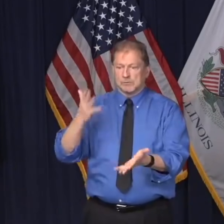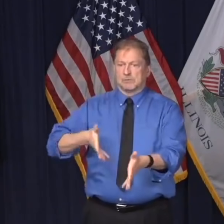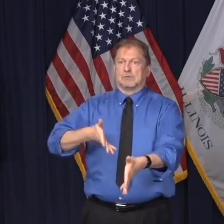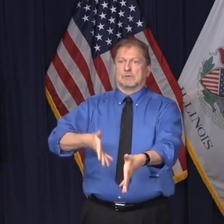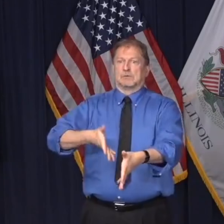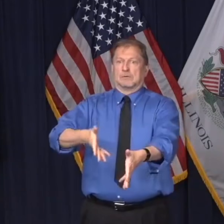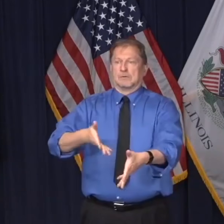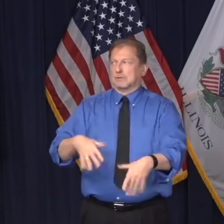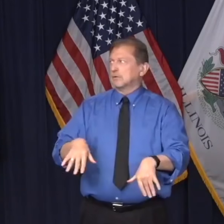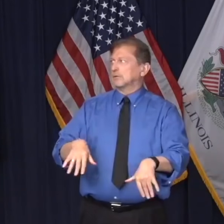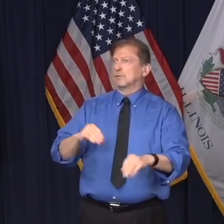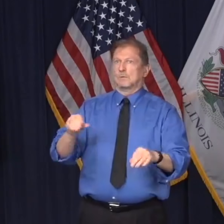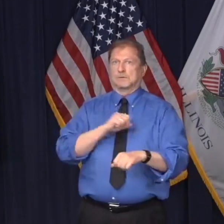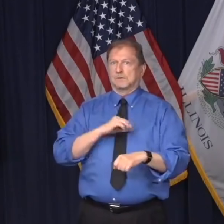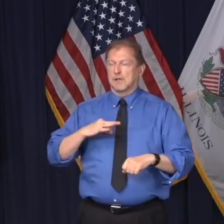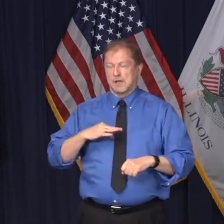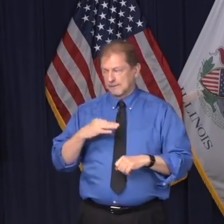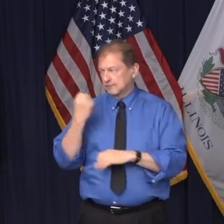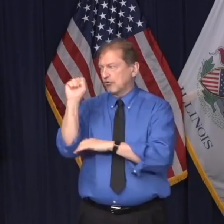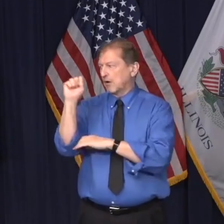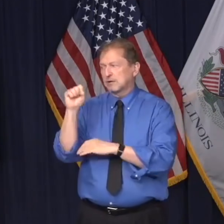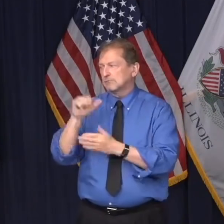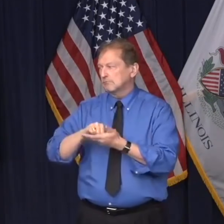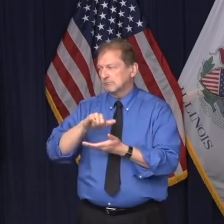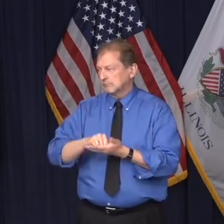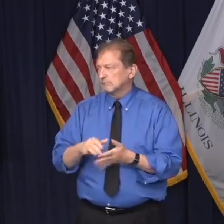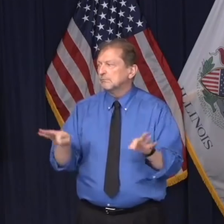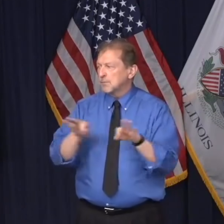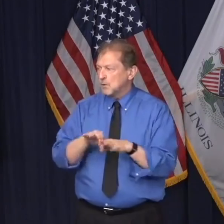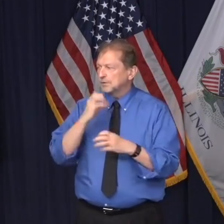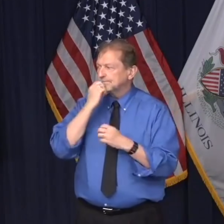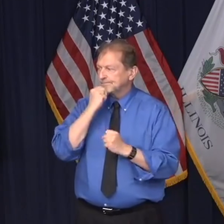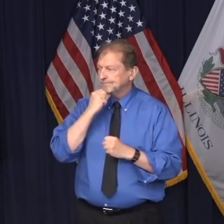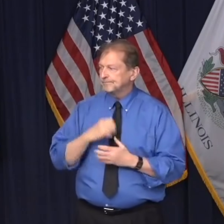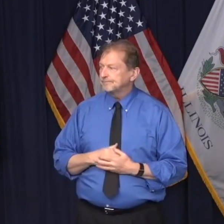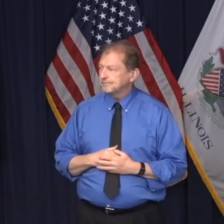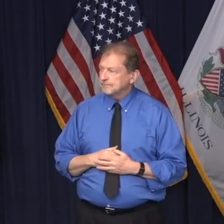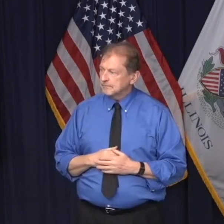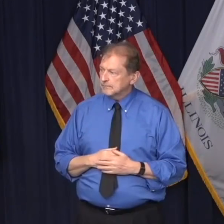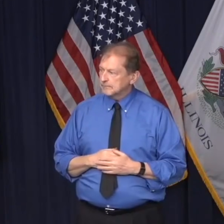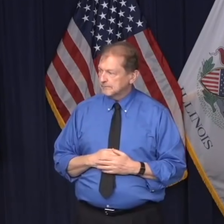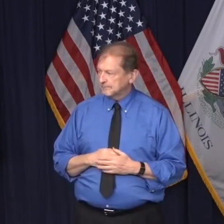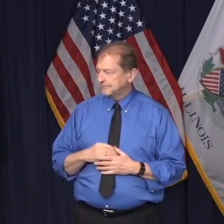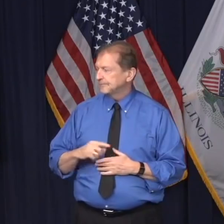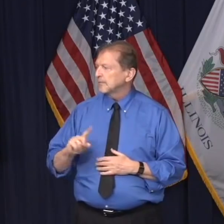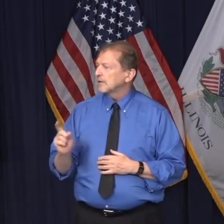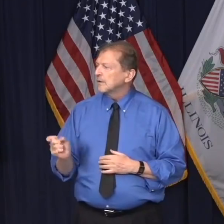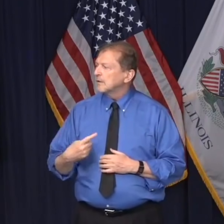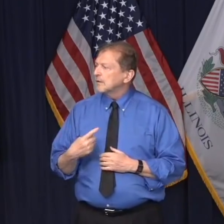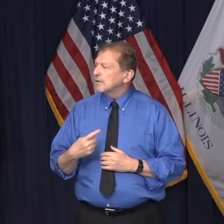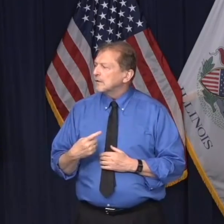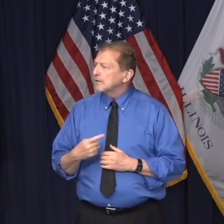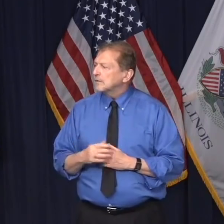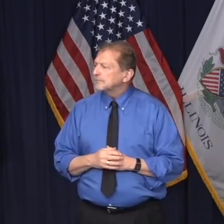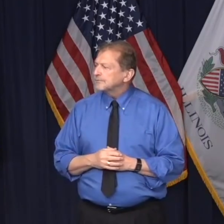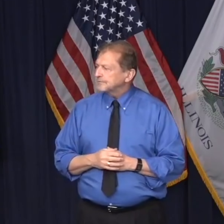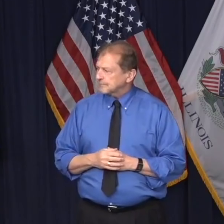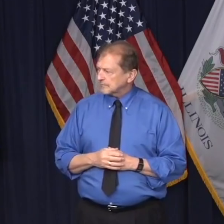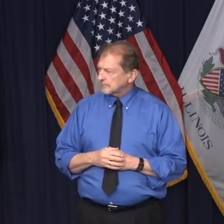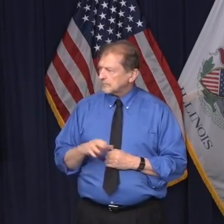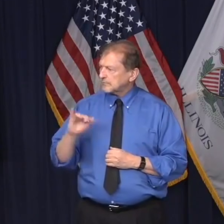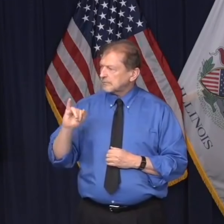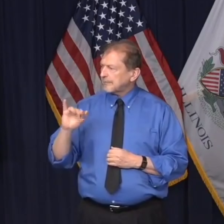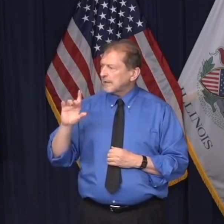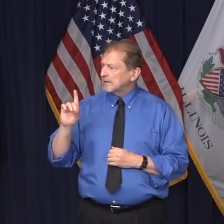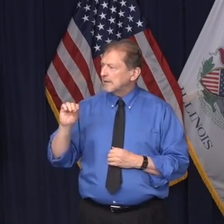facilities down. It's too important. James Stratton and Chris Carter at downstate TV stations have both asked.